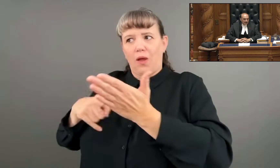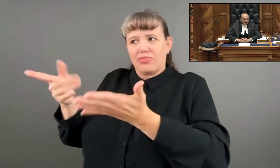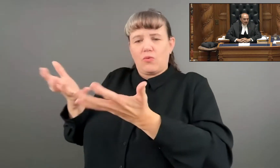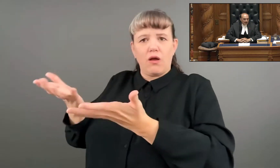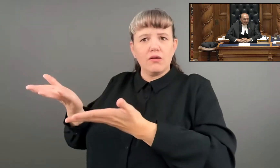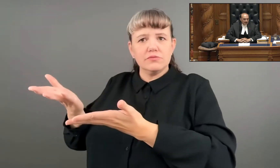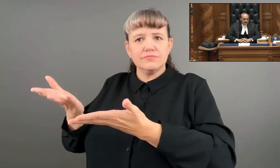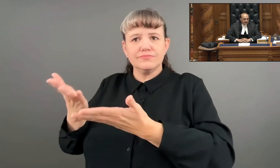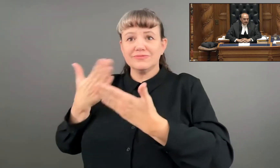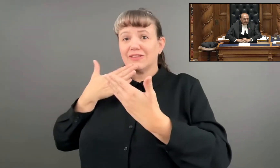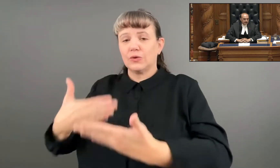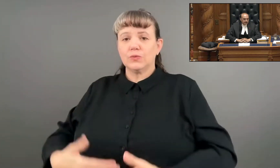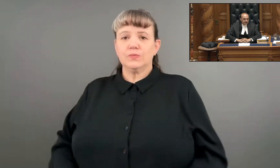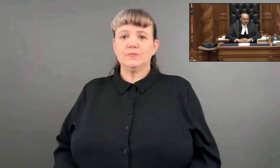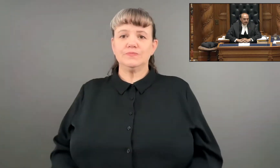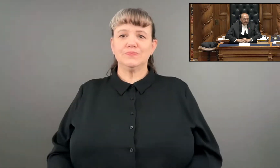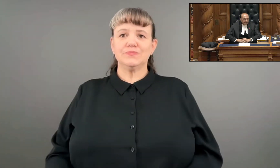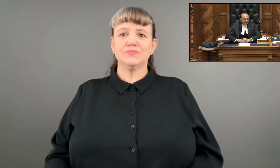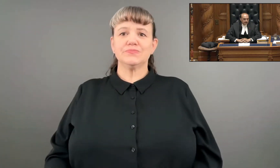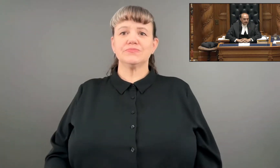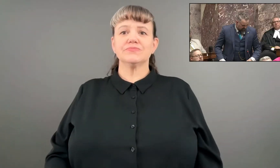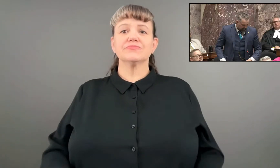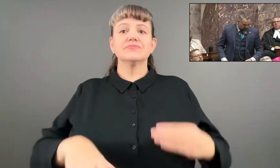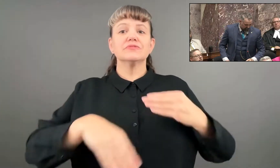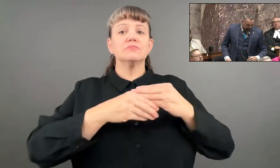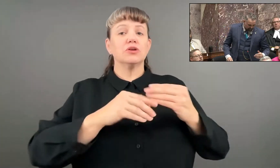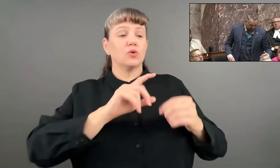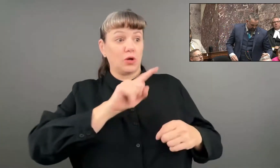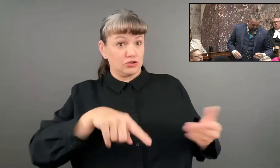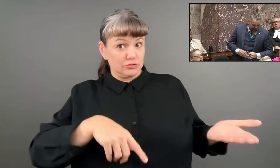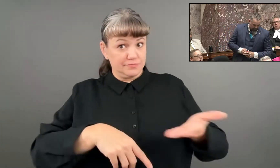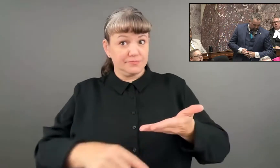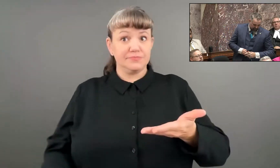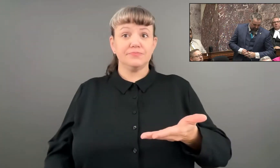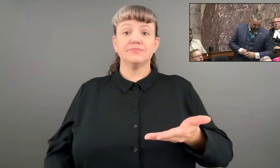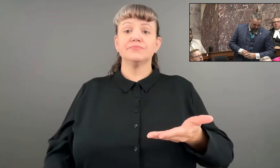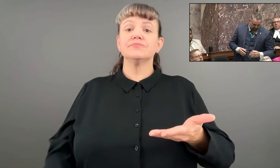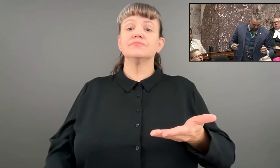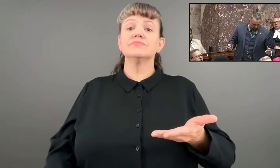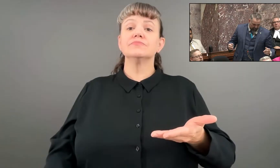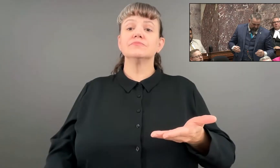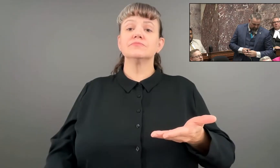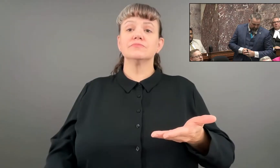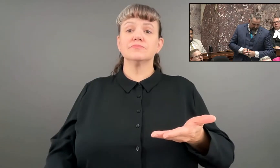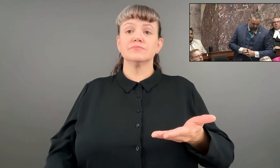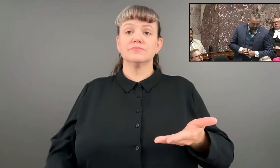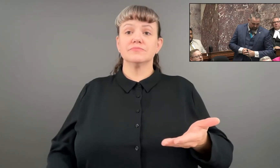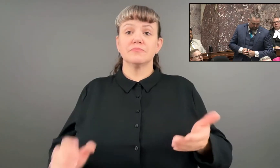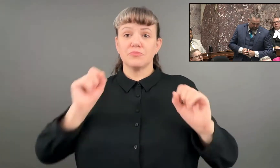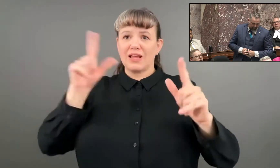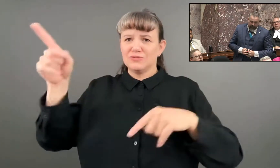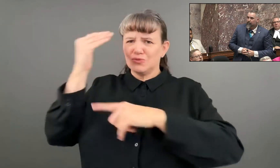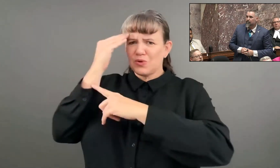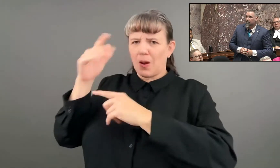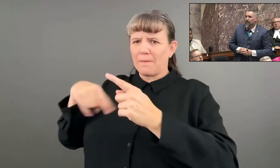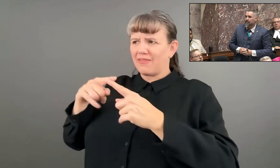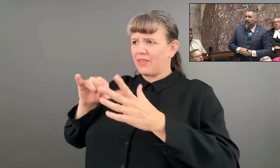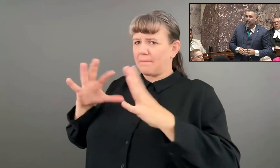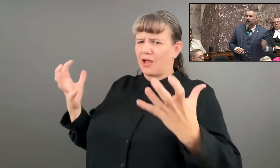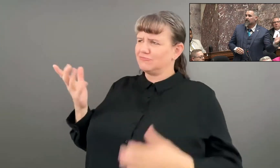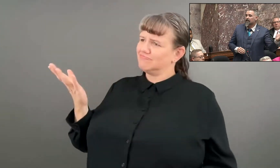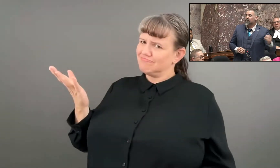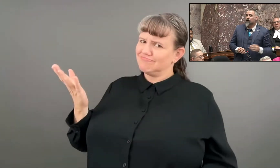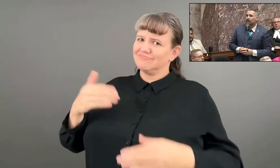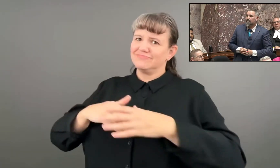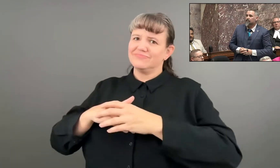Member has supplemental. Thank you, Mr. Speaker. I'm surprised the minister knows that much, because apparently when this went to court just a few short weeks